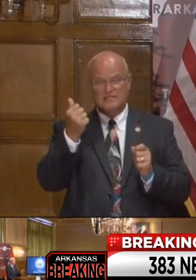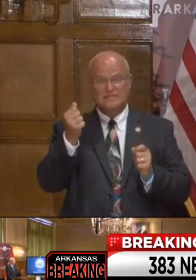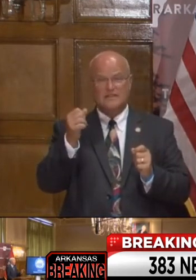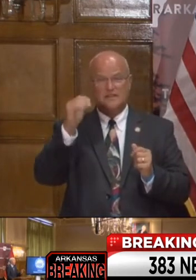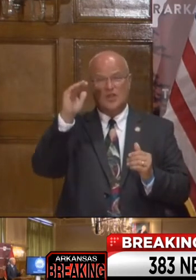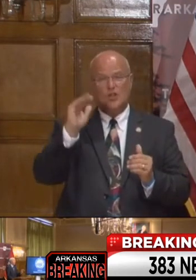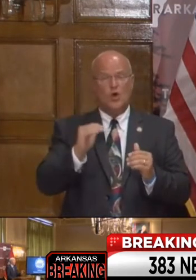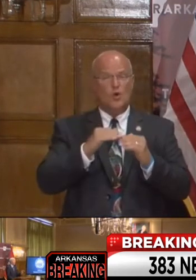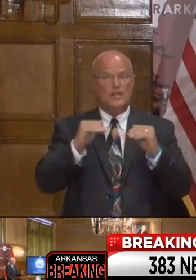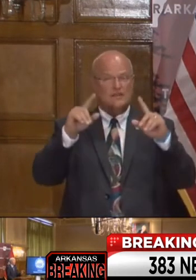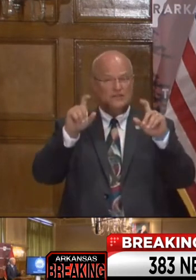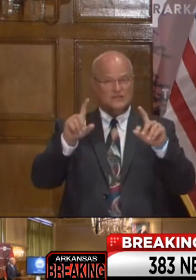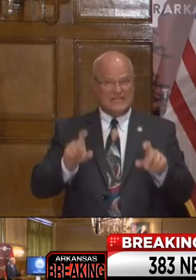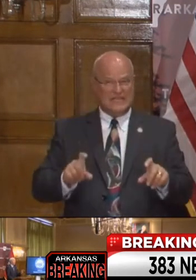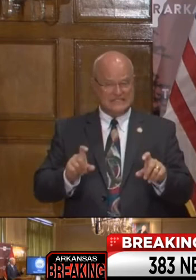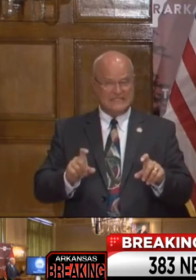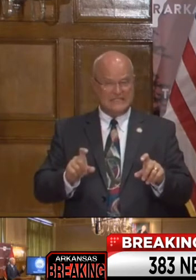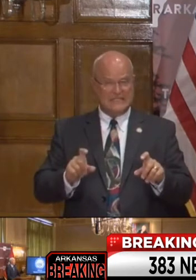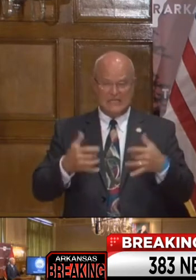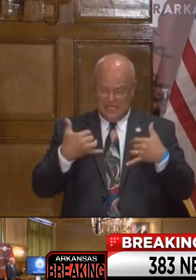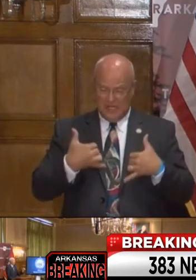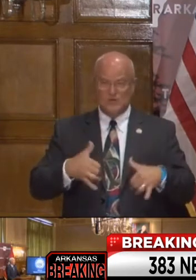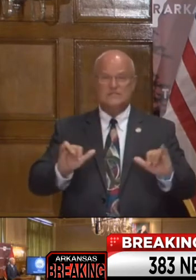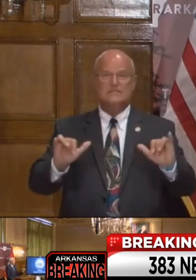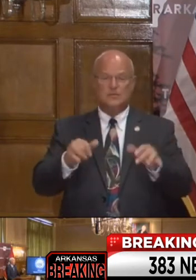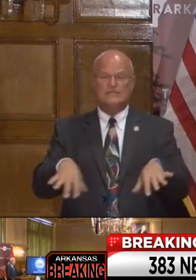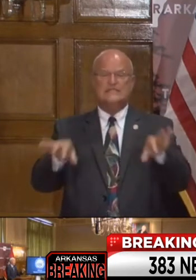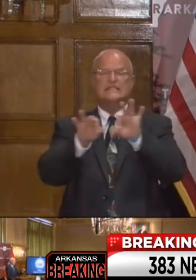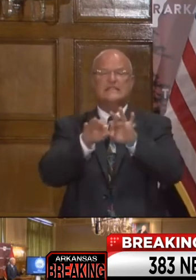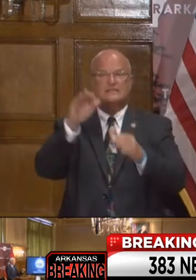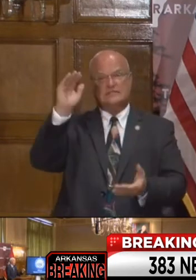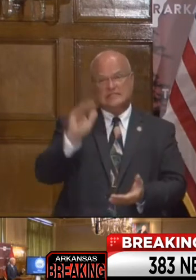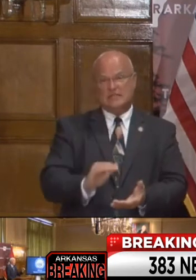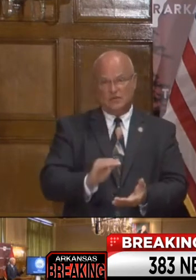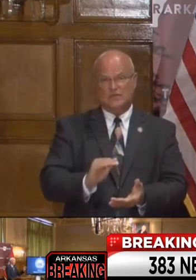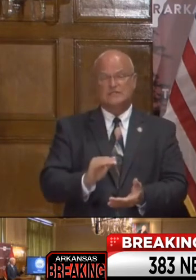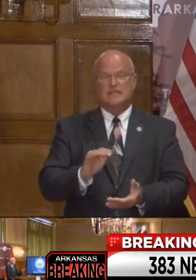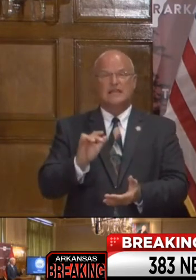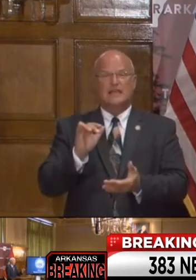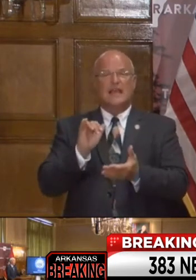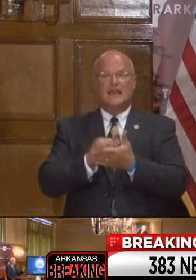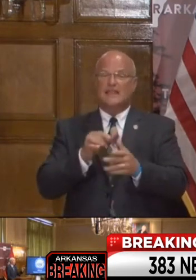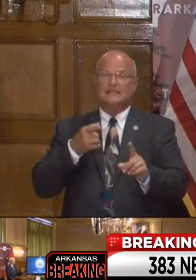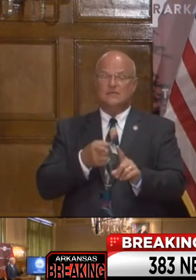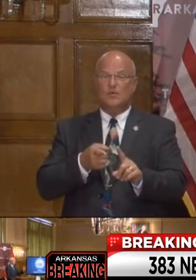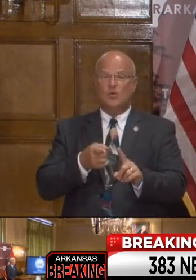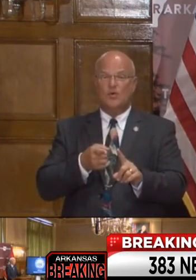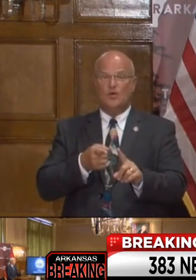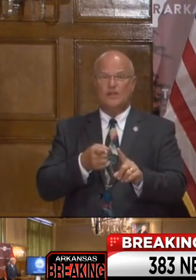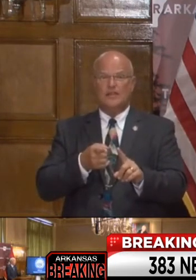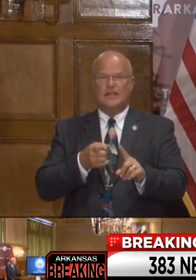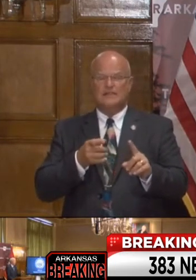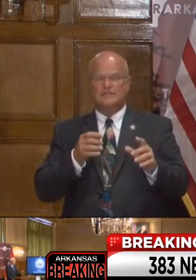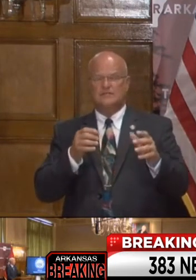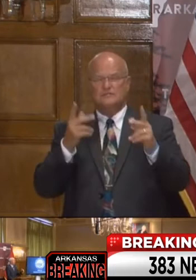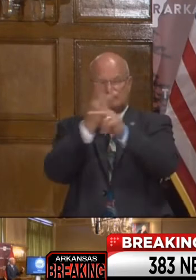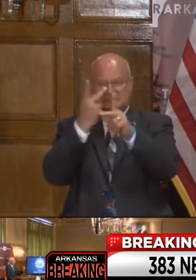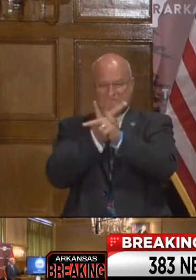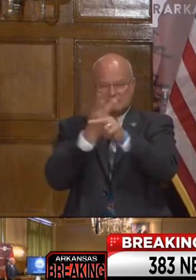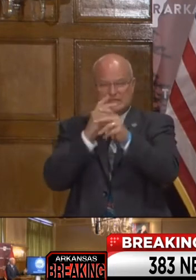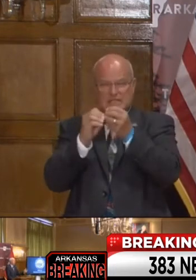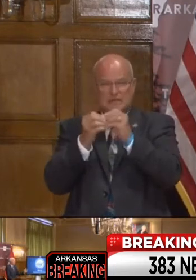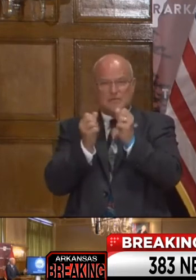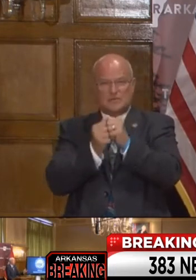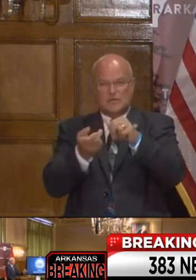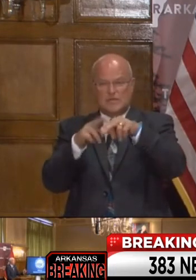the lower level of testing, it would still be a significant decrease, and that's the point. If you extrapolated the numbers